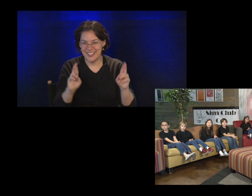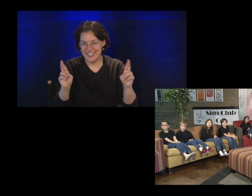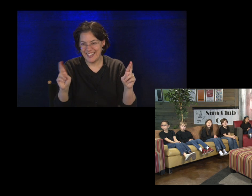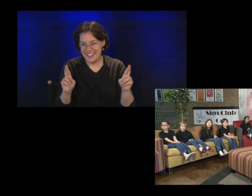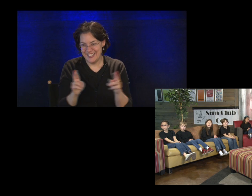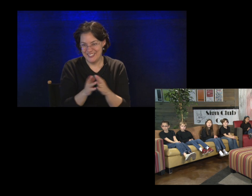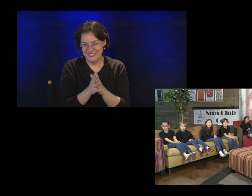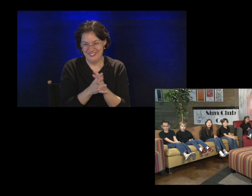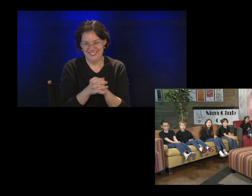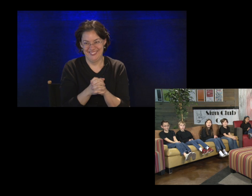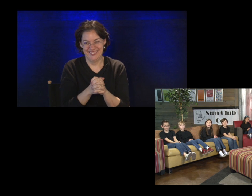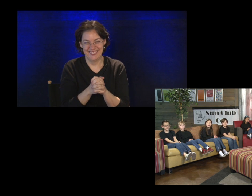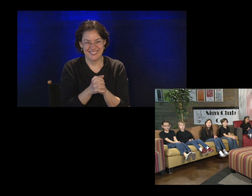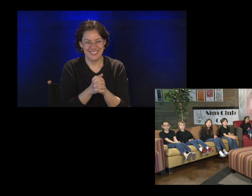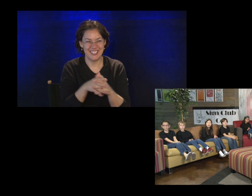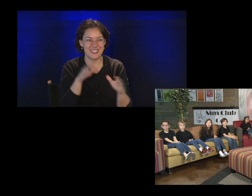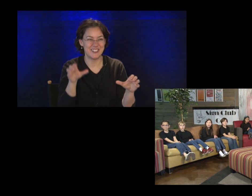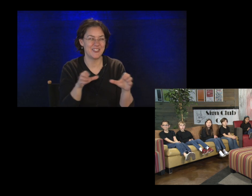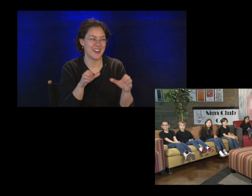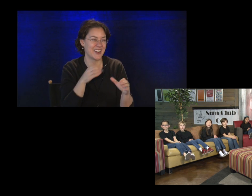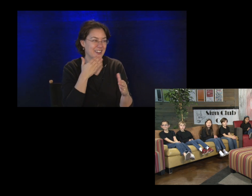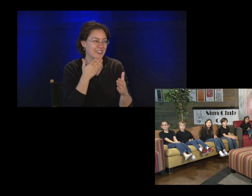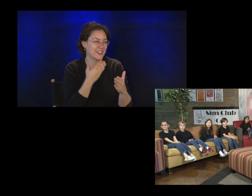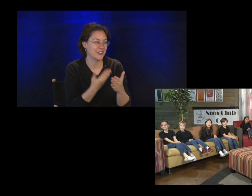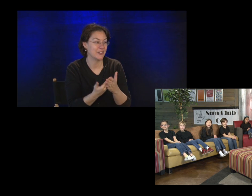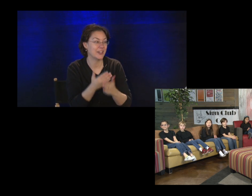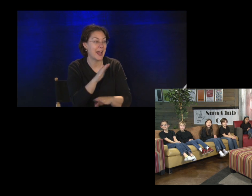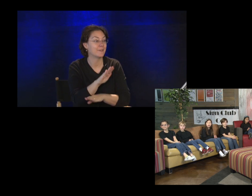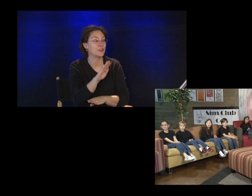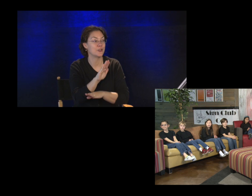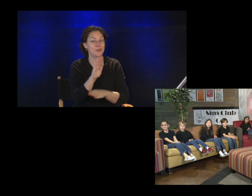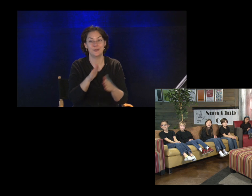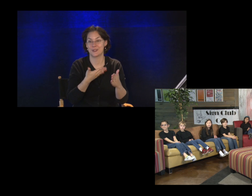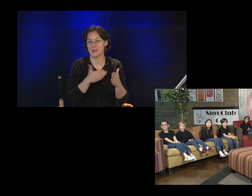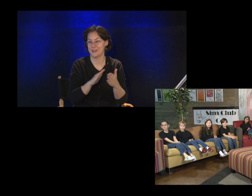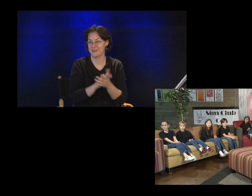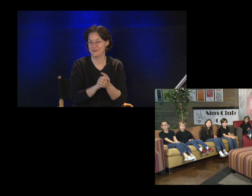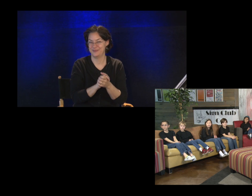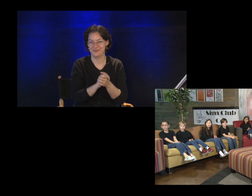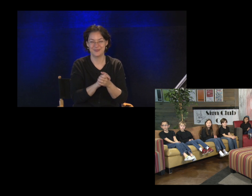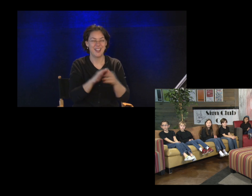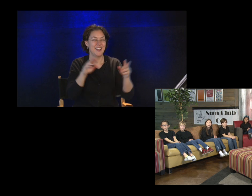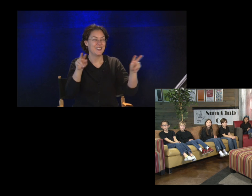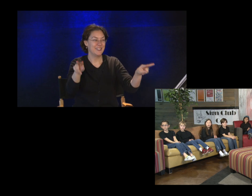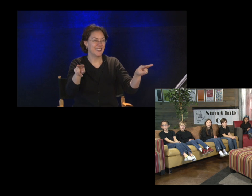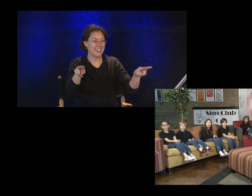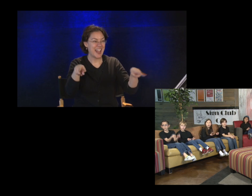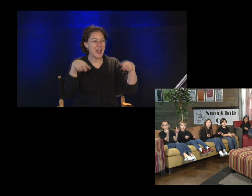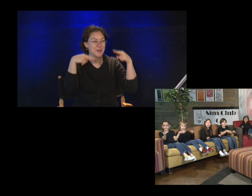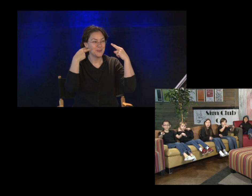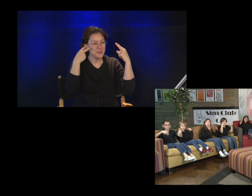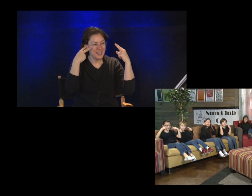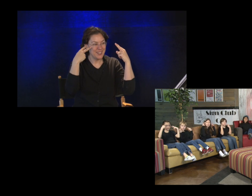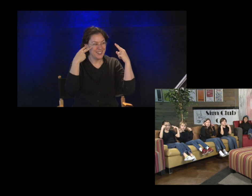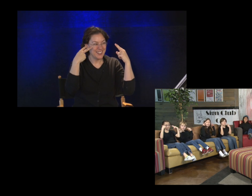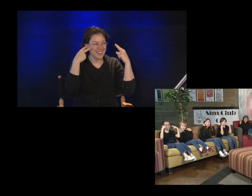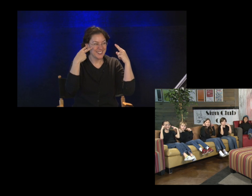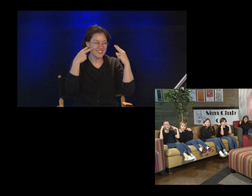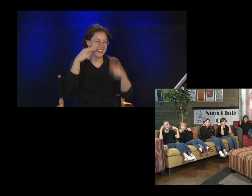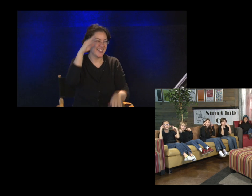ready? Let's do our Good Afternoon song. Look at me and say